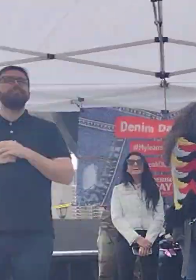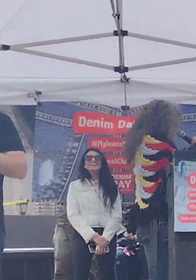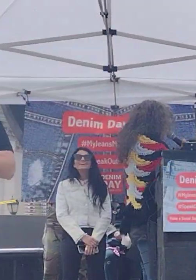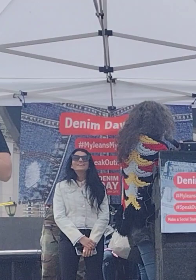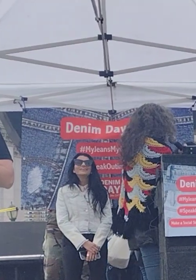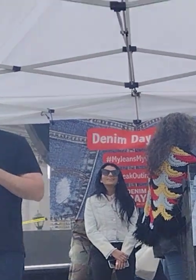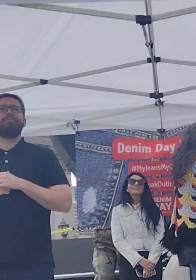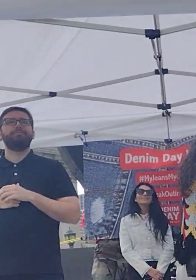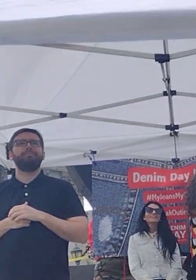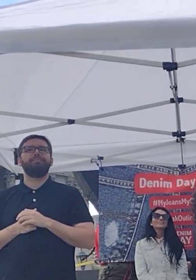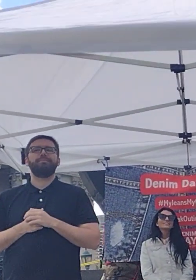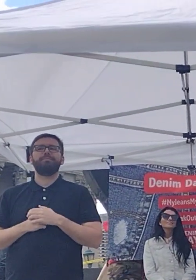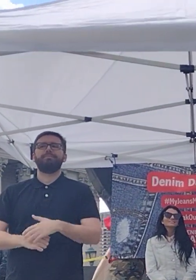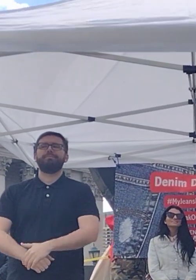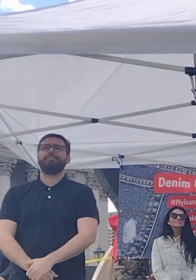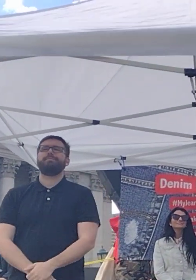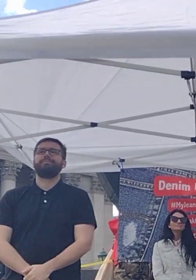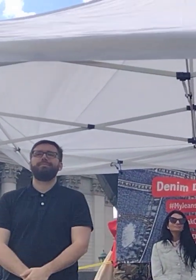All right.